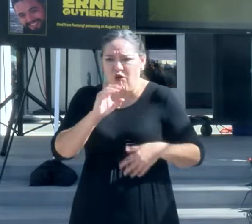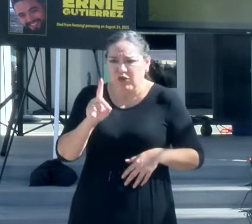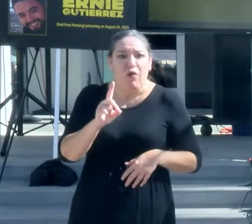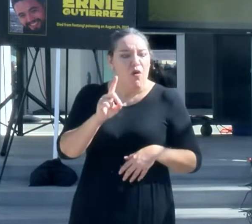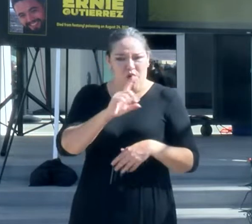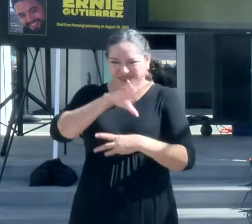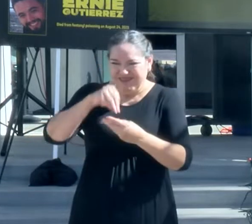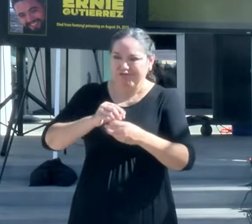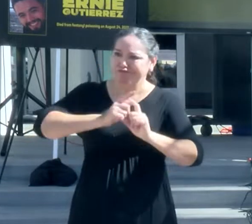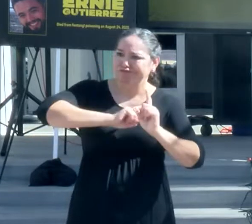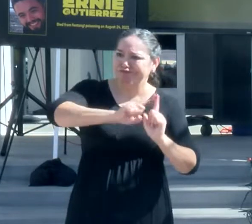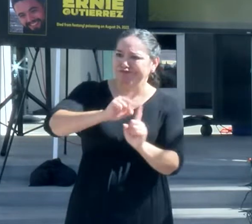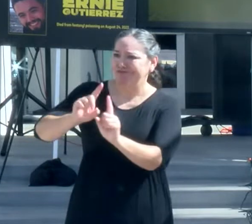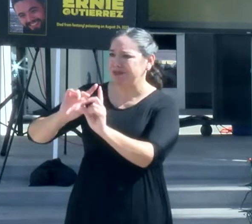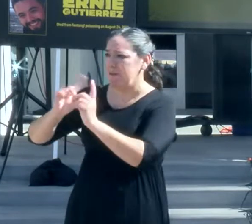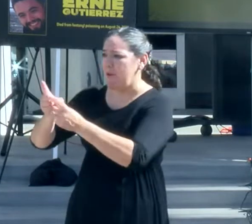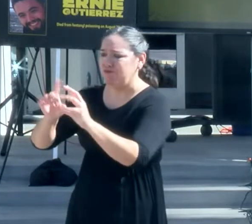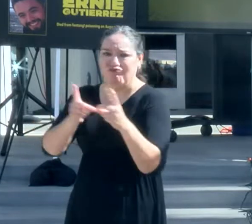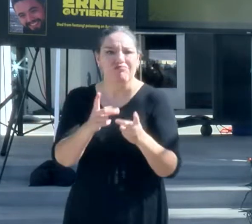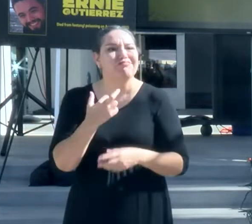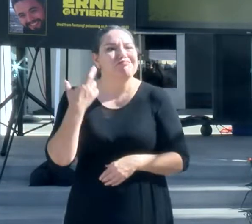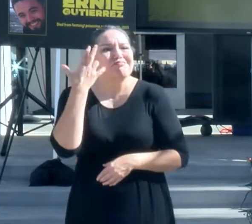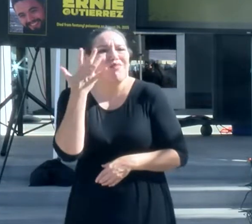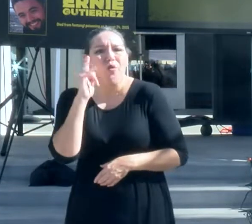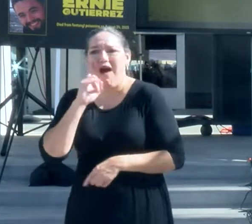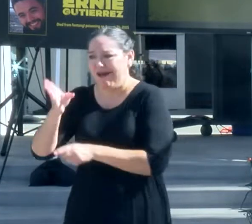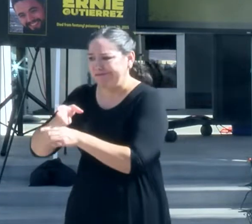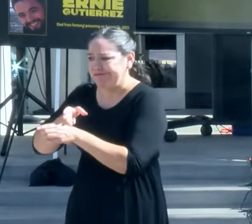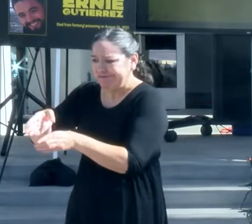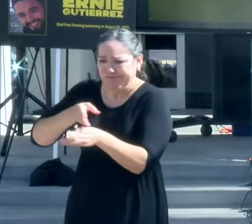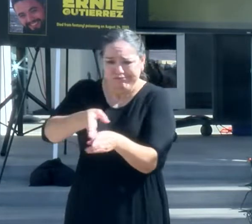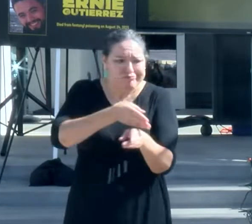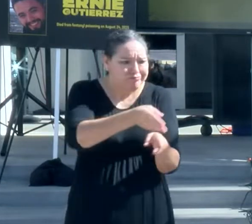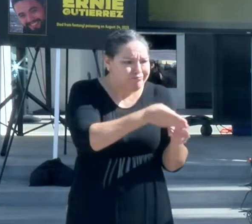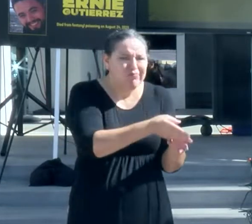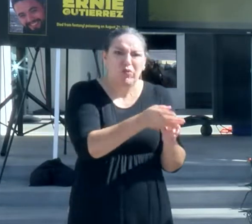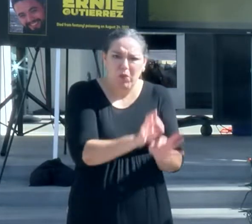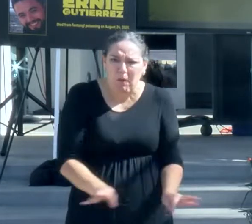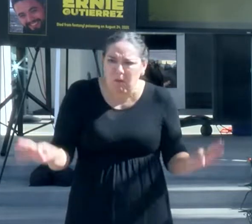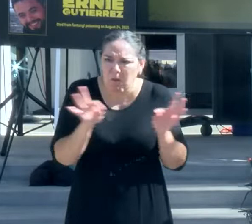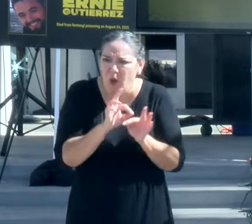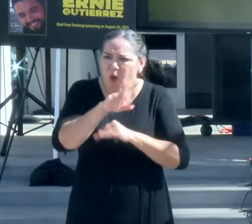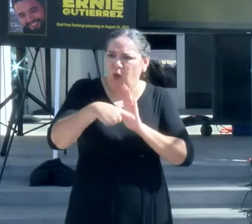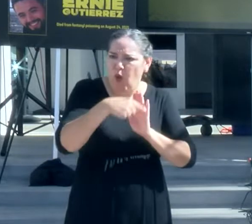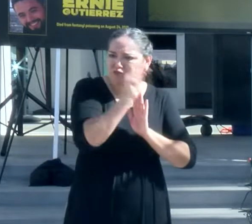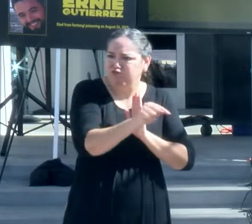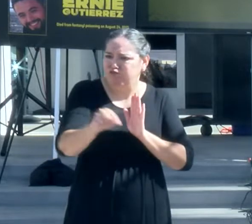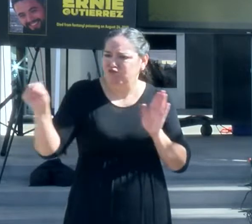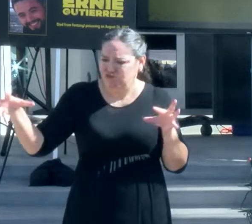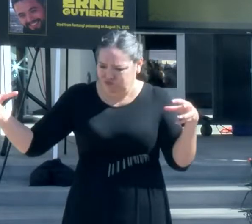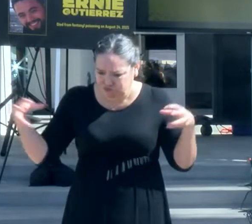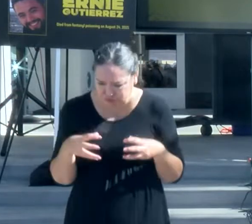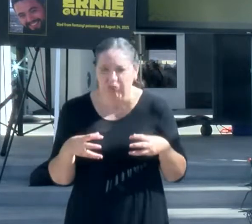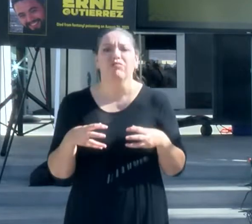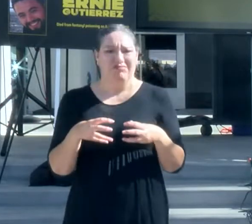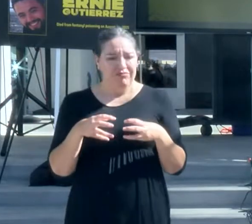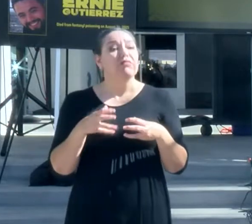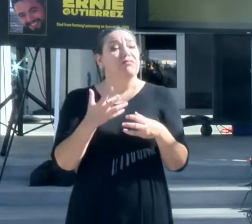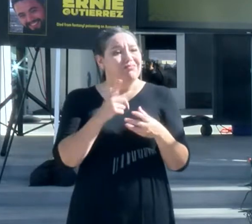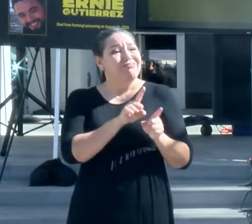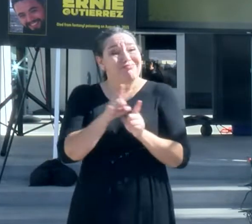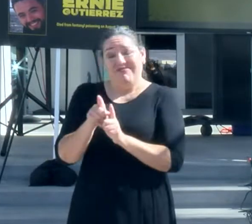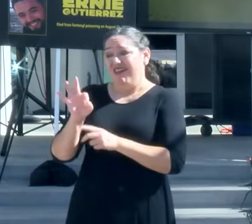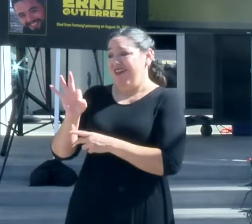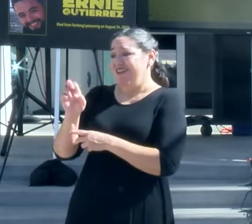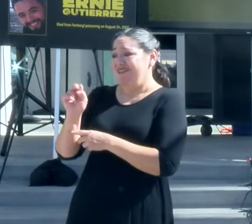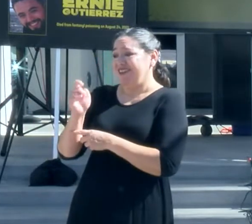their departments. That's why there's multidisciplinary. Each one has a very important role. In addition, the Fentanyl Committee is